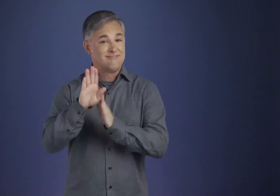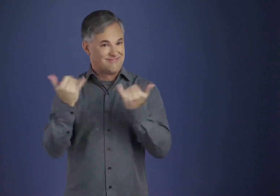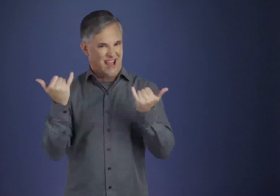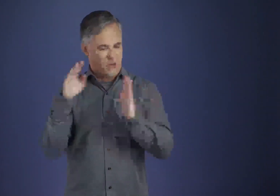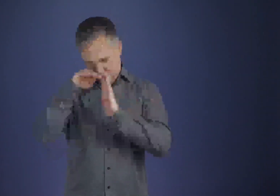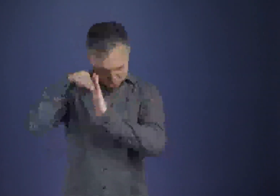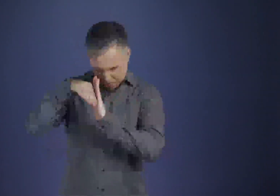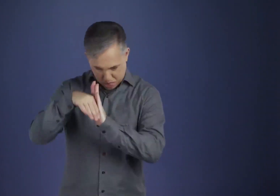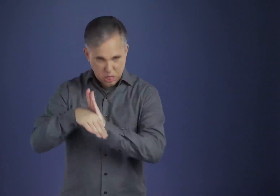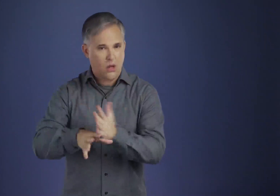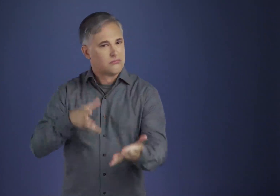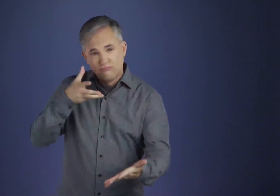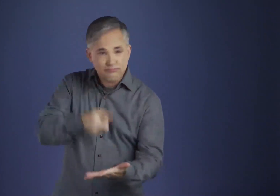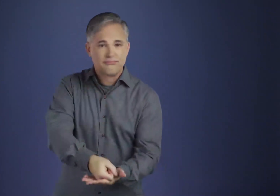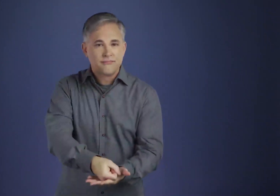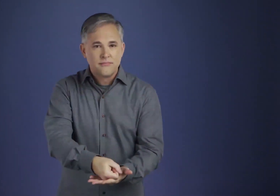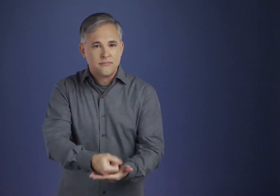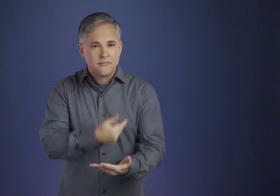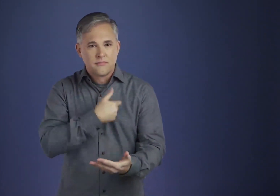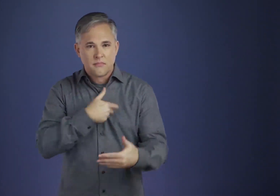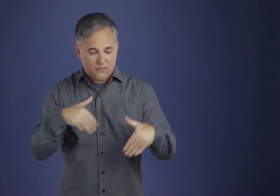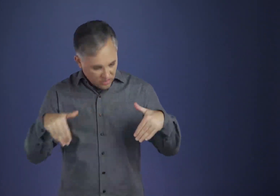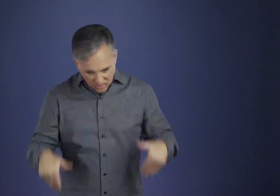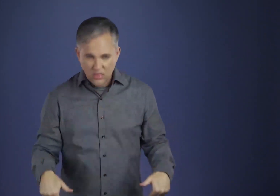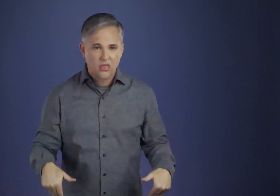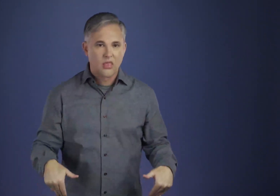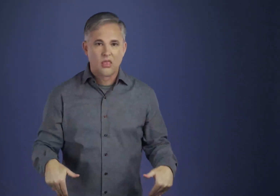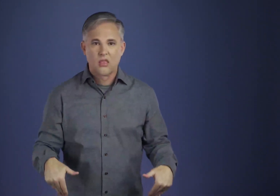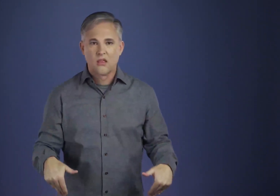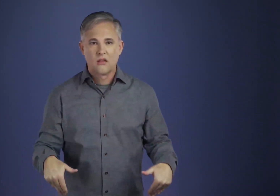and we saw that one more strike would put us out of the game forever,